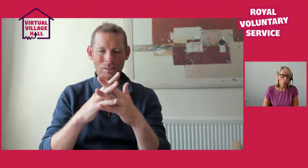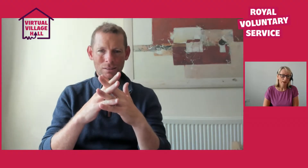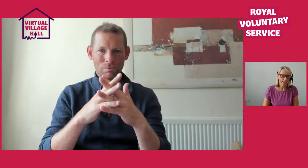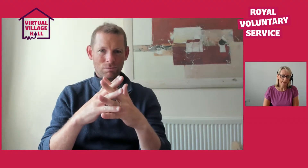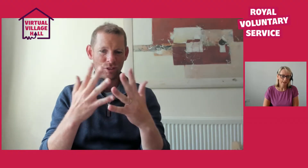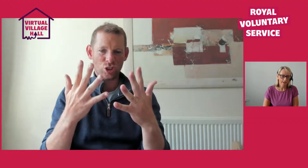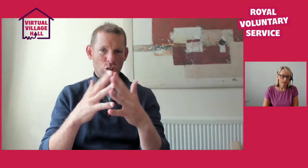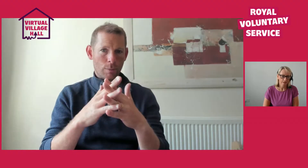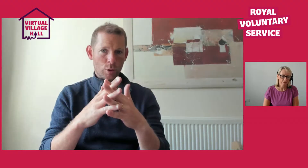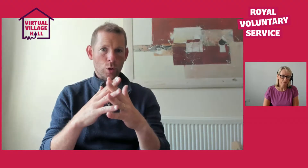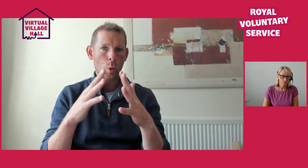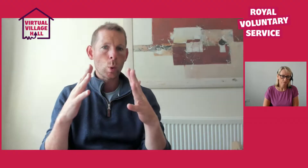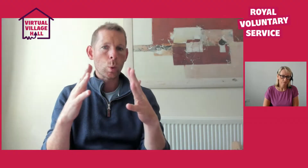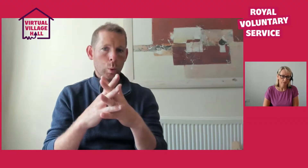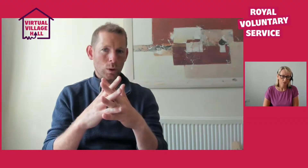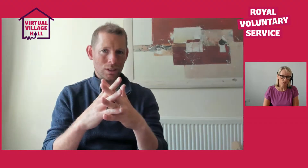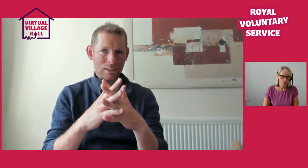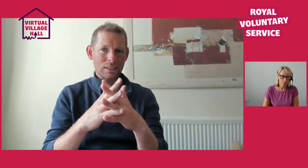week,